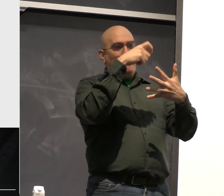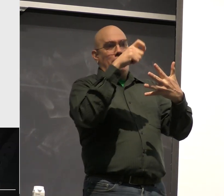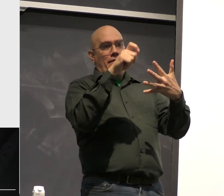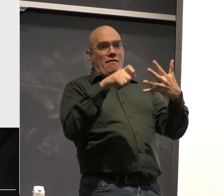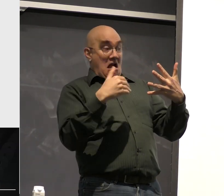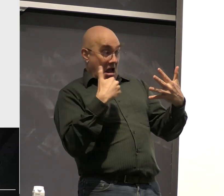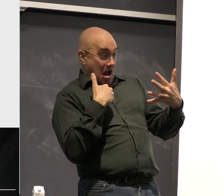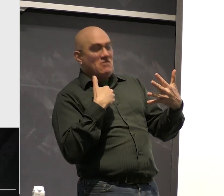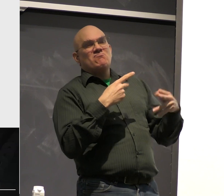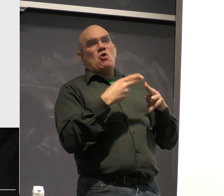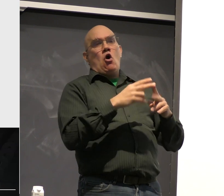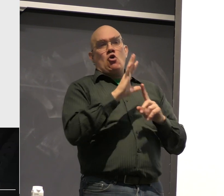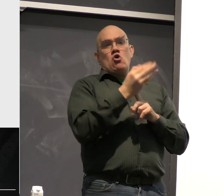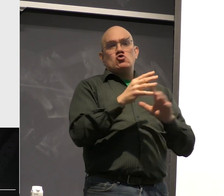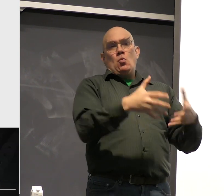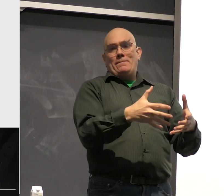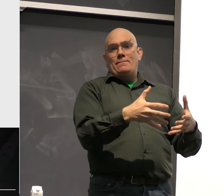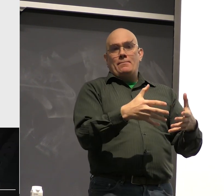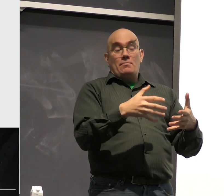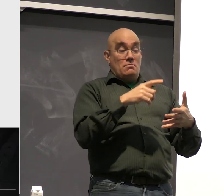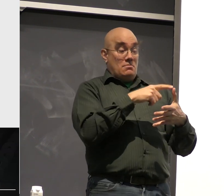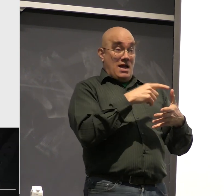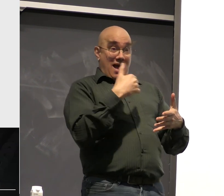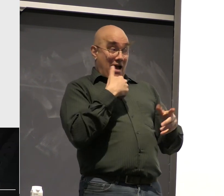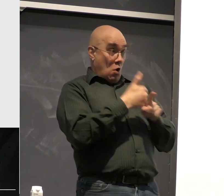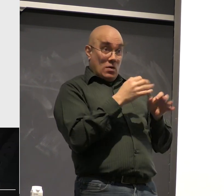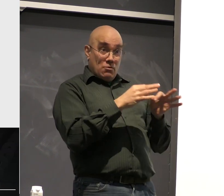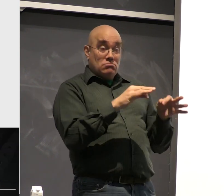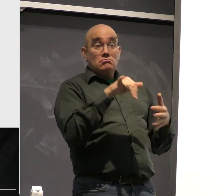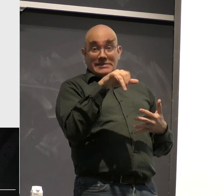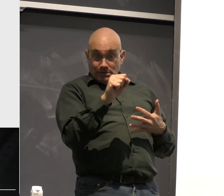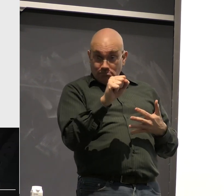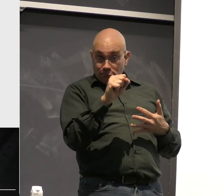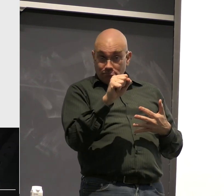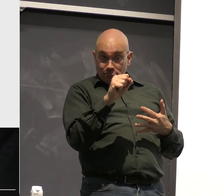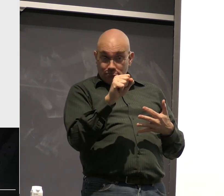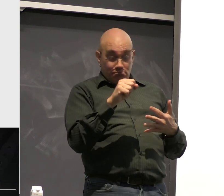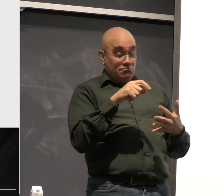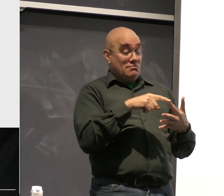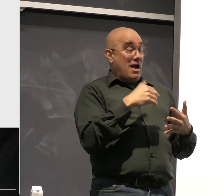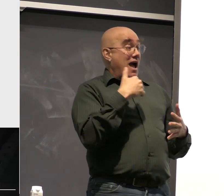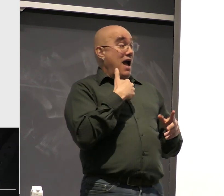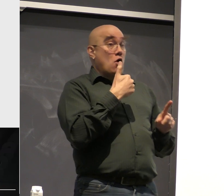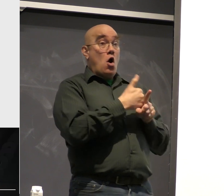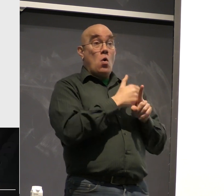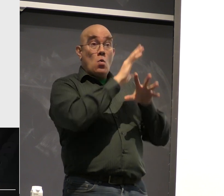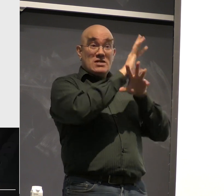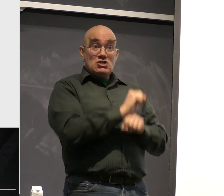5 hallmarks that you can check that designate that it's a cultural group. You have to have your own language, which we do, your